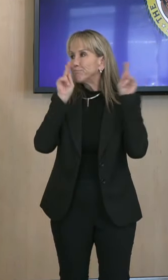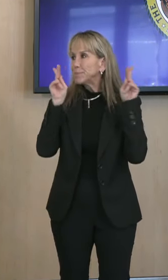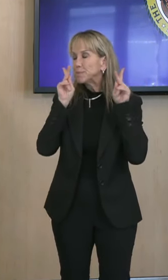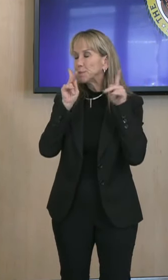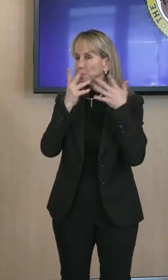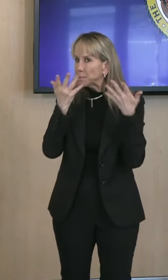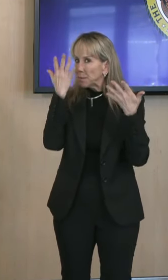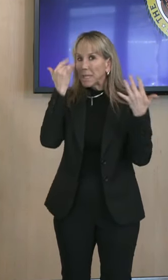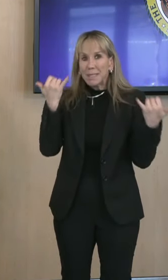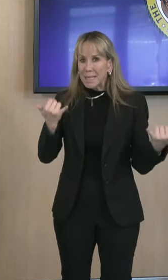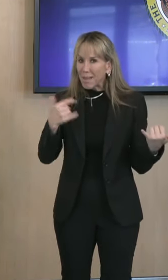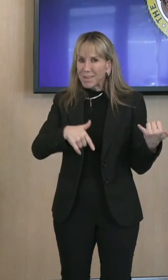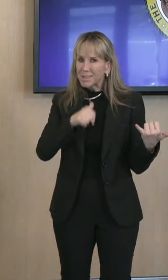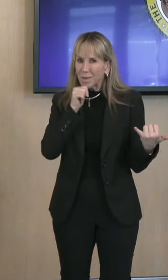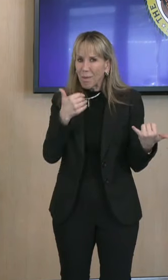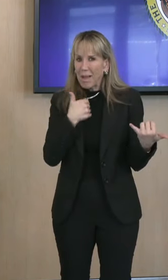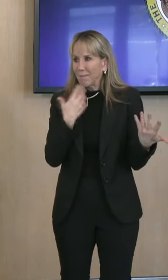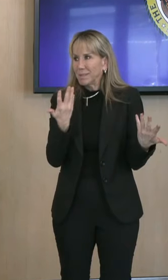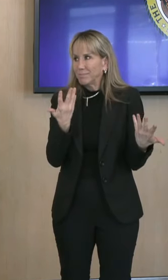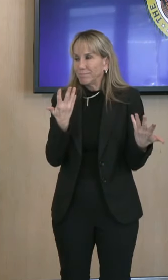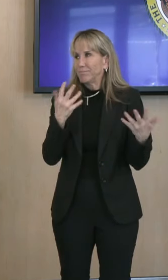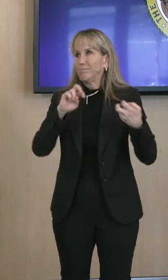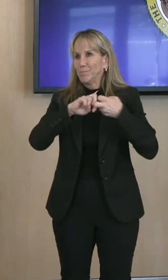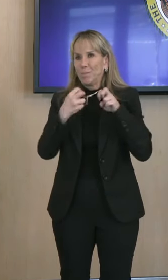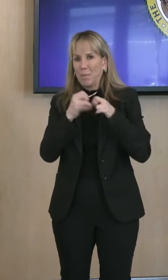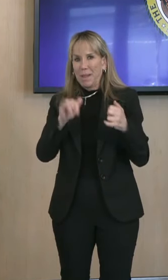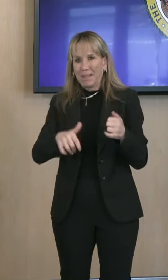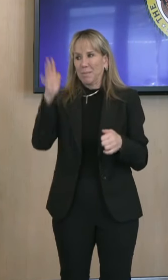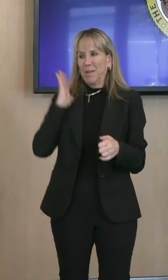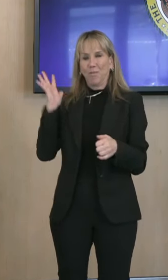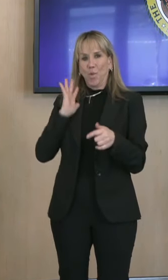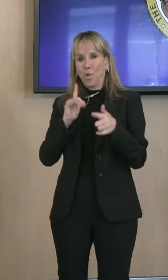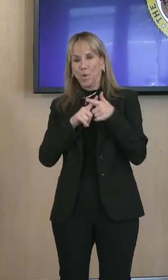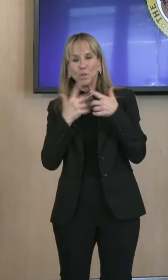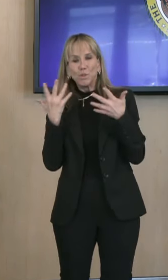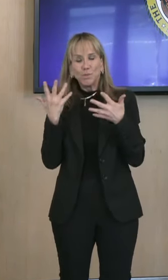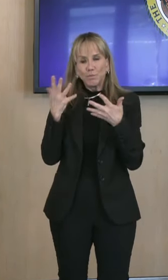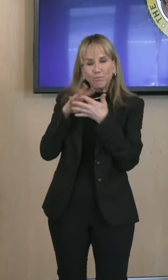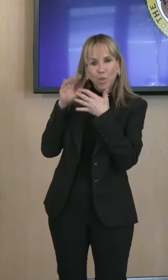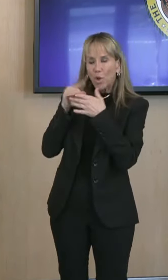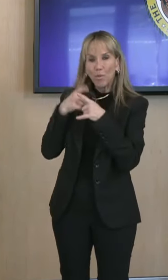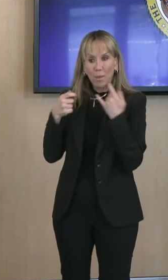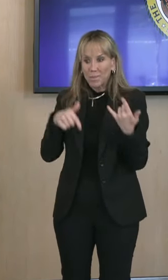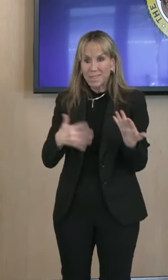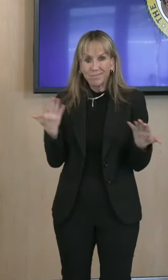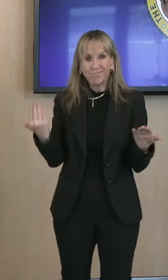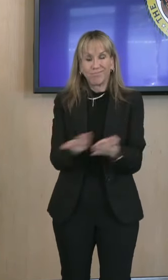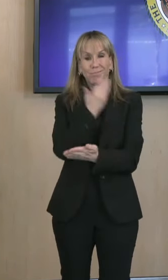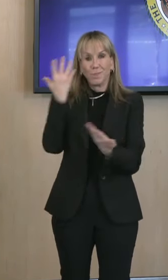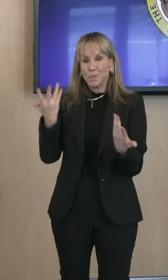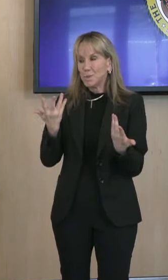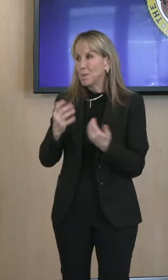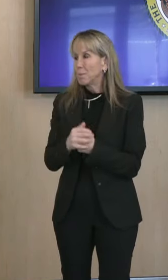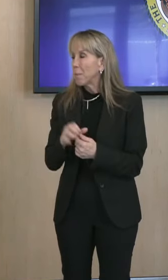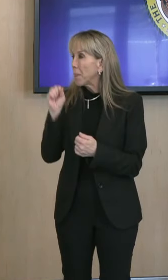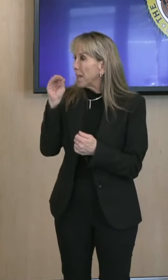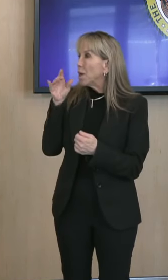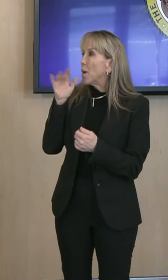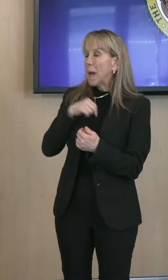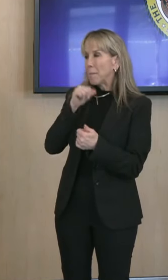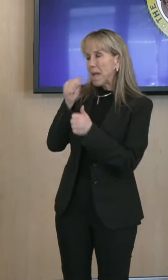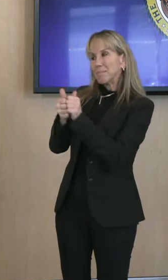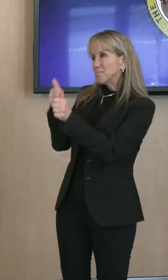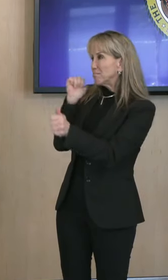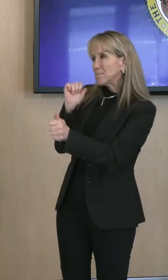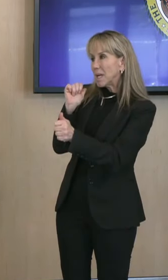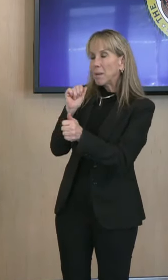this unprecedented issue. I truly, it's not hiding anything, I just don't have any of the specific